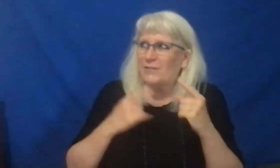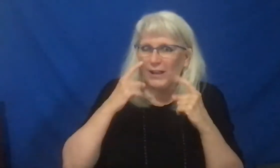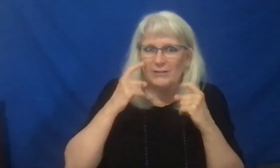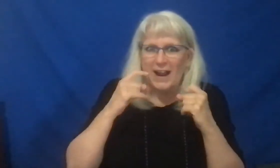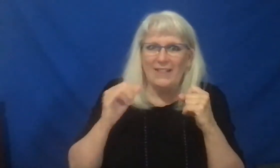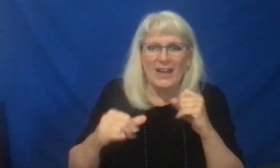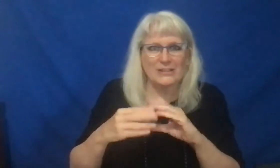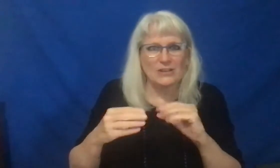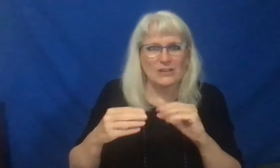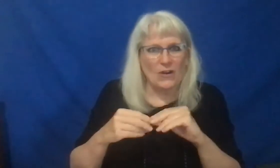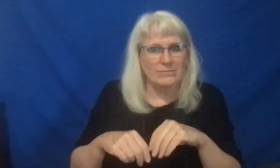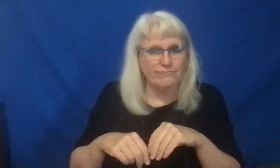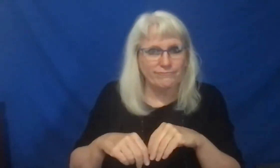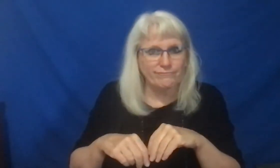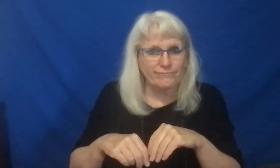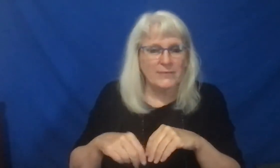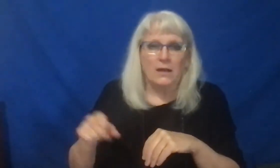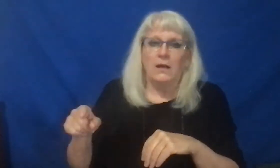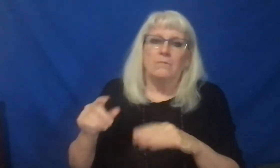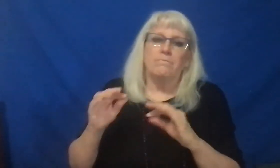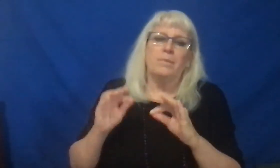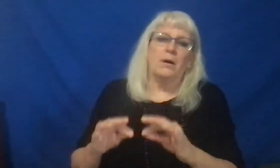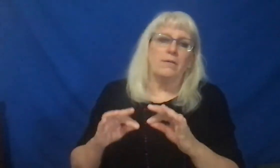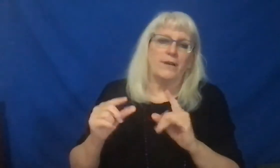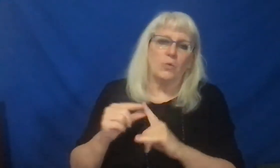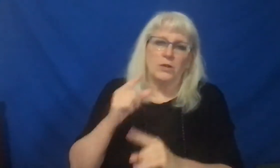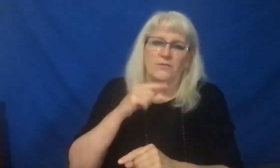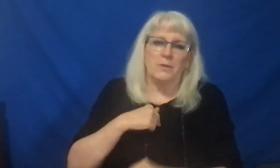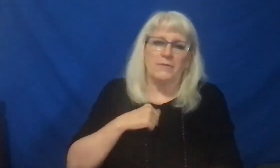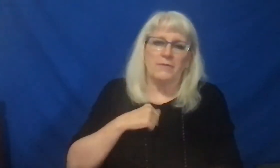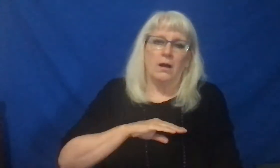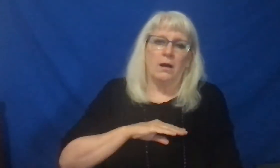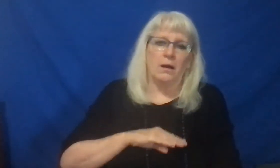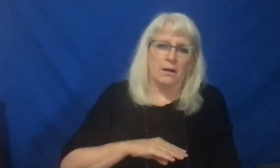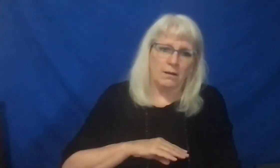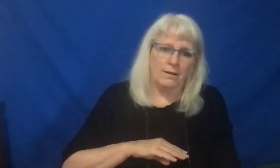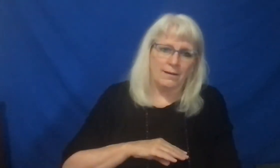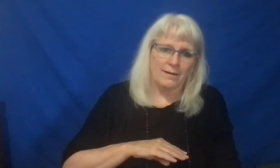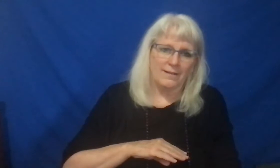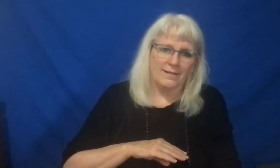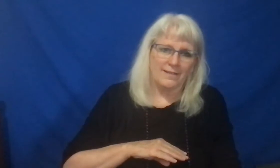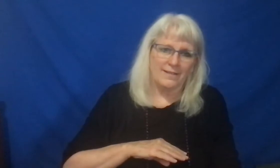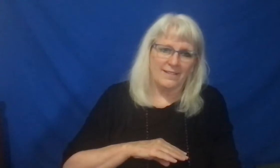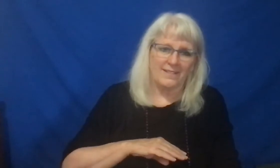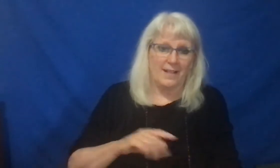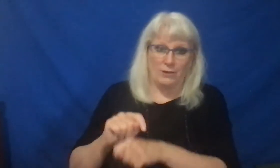that's exactly what I needed to hear. And it's a concept now, really, well, it's tradition too, right? That I